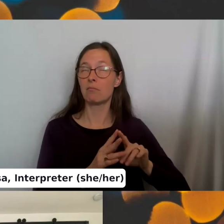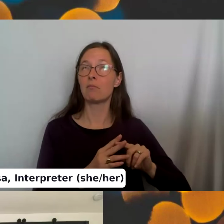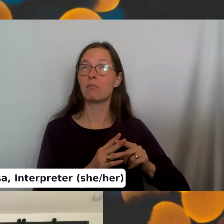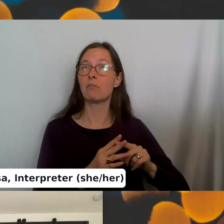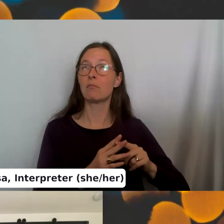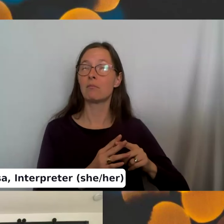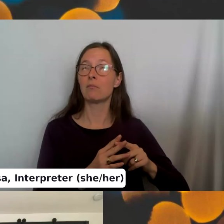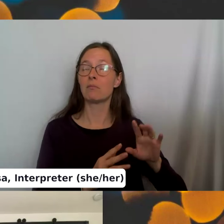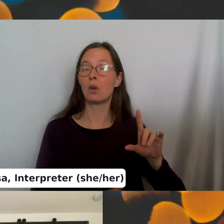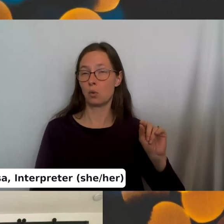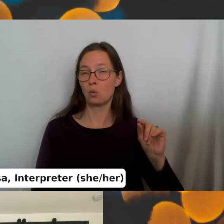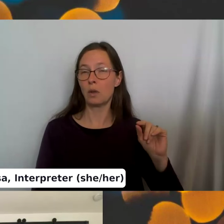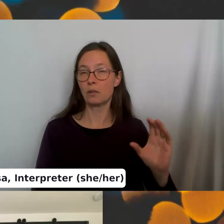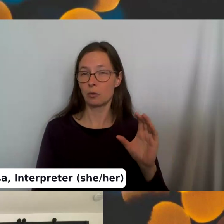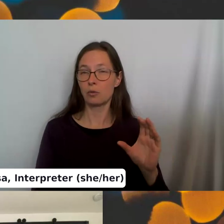the 20th century.